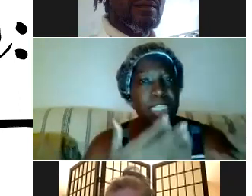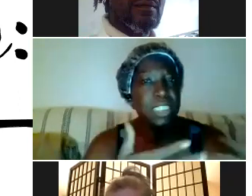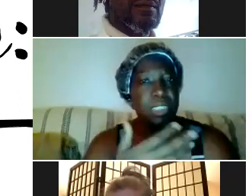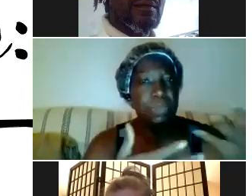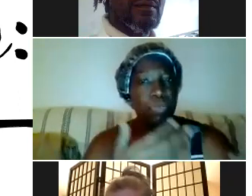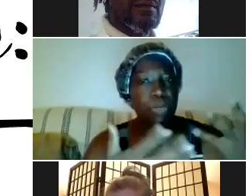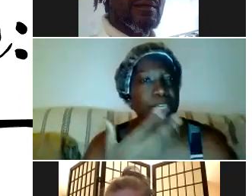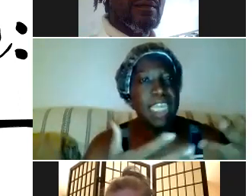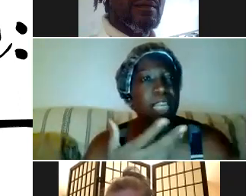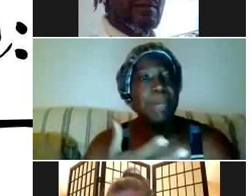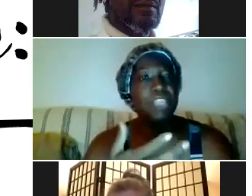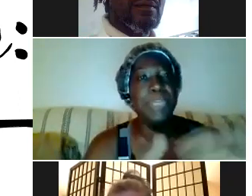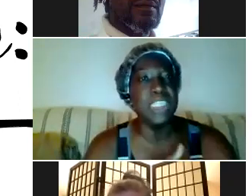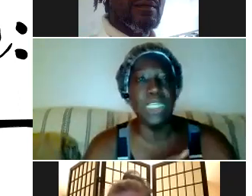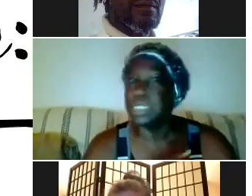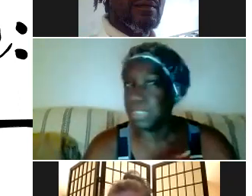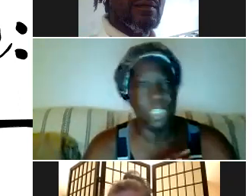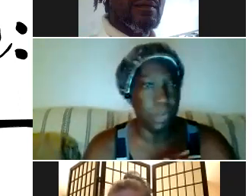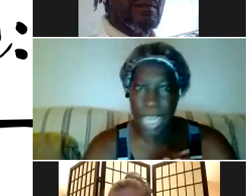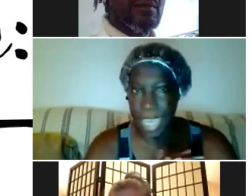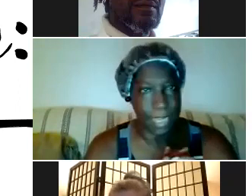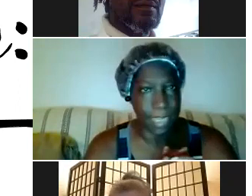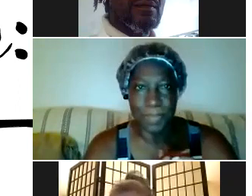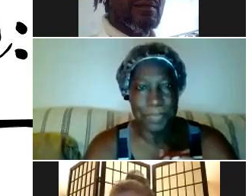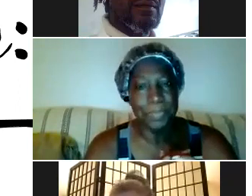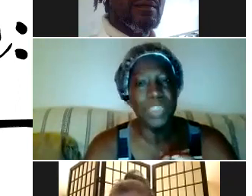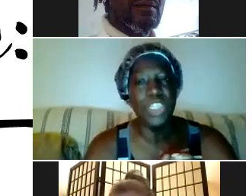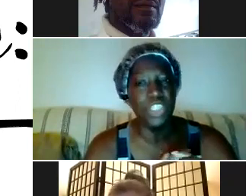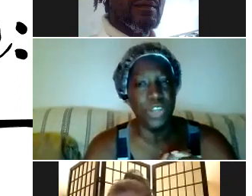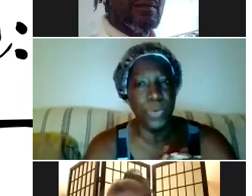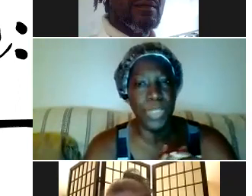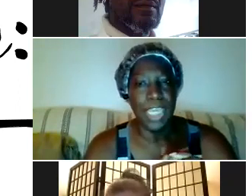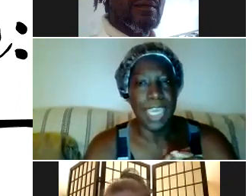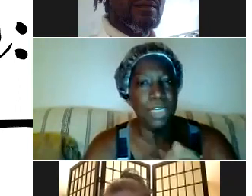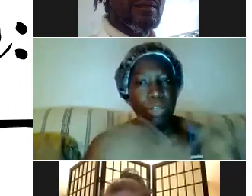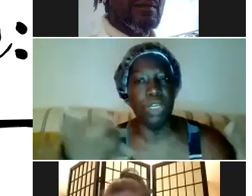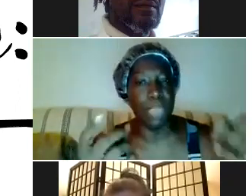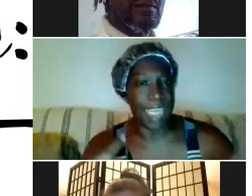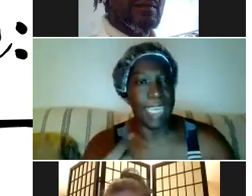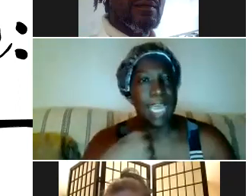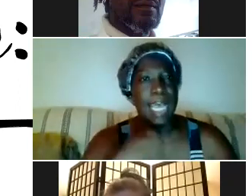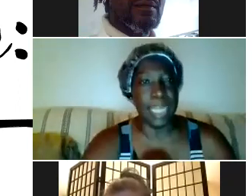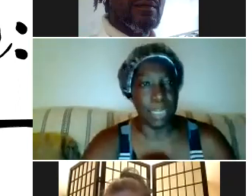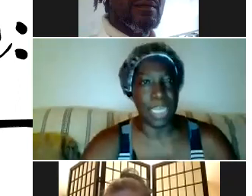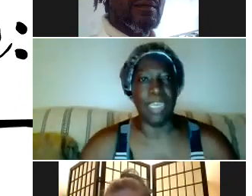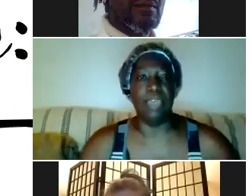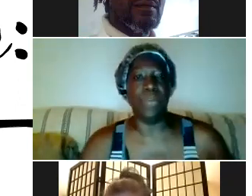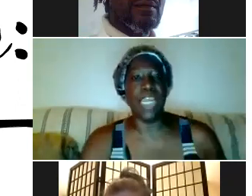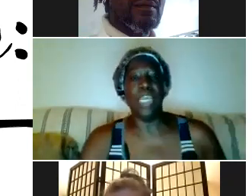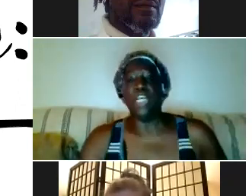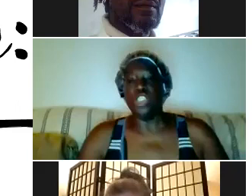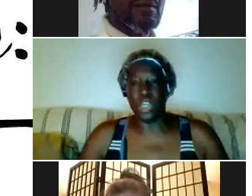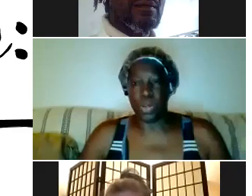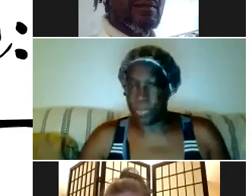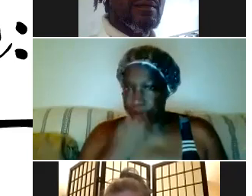comment? What are we saying about the pizza? Don't like. So, and who don't like it? I don't like it,